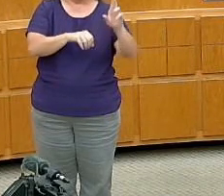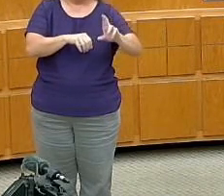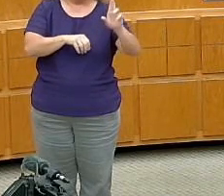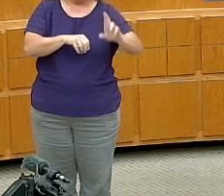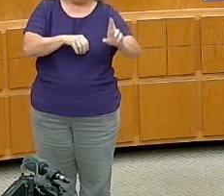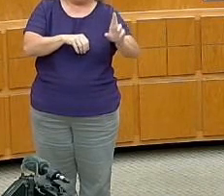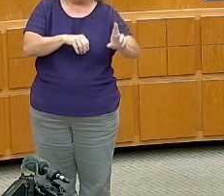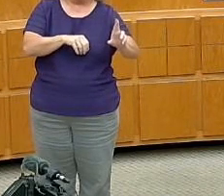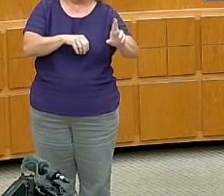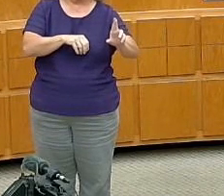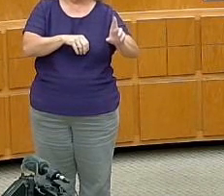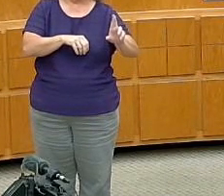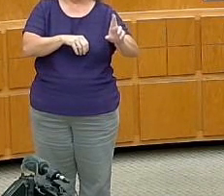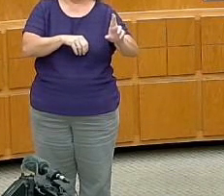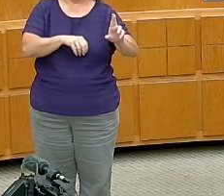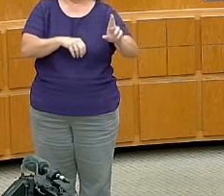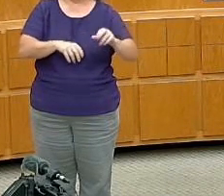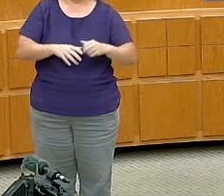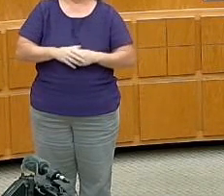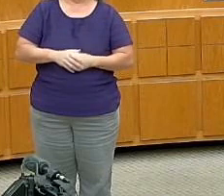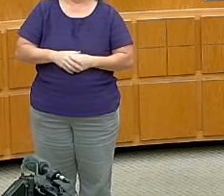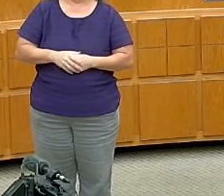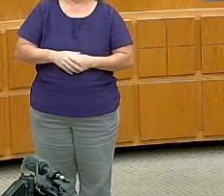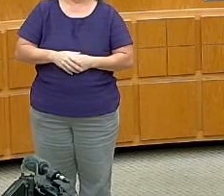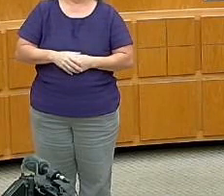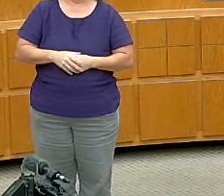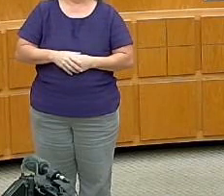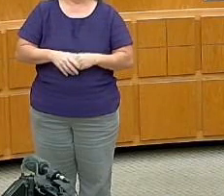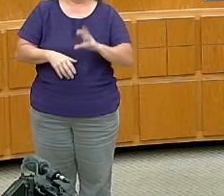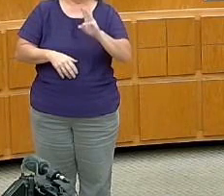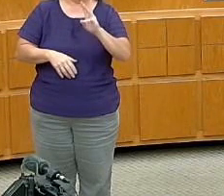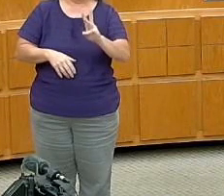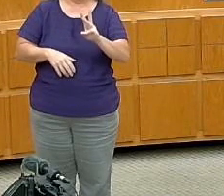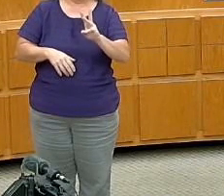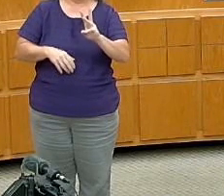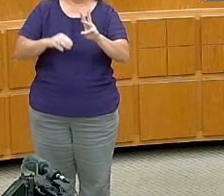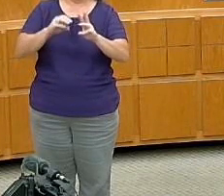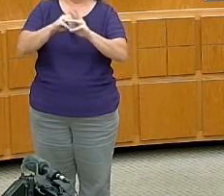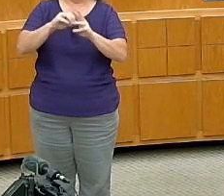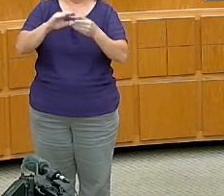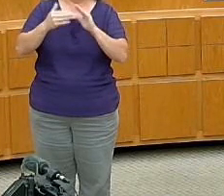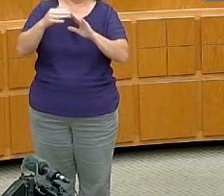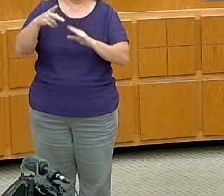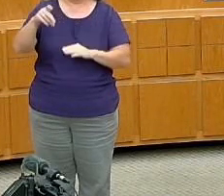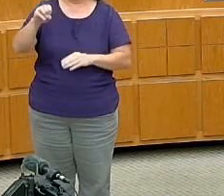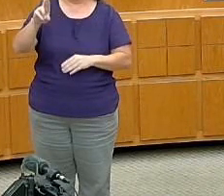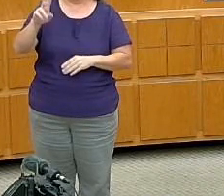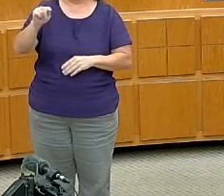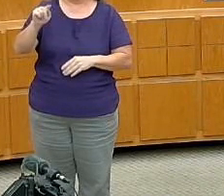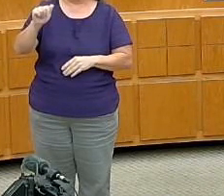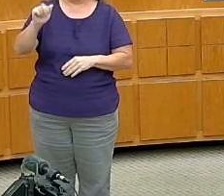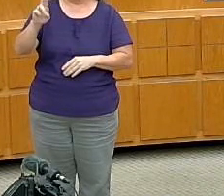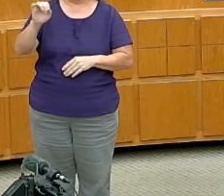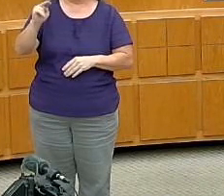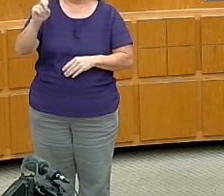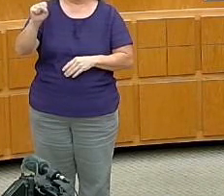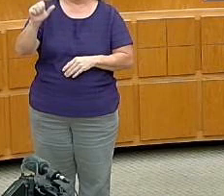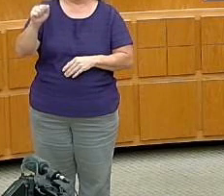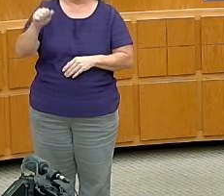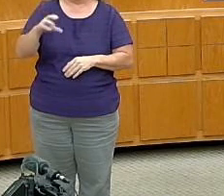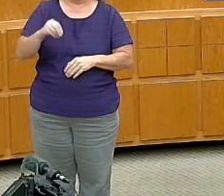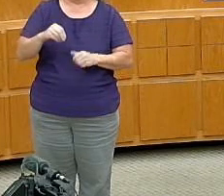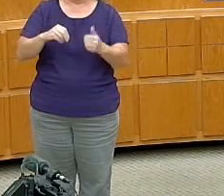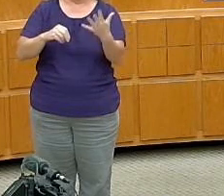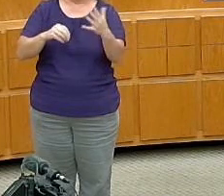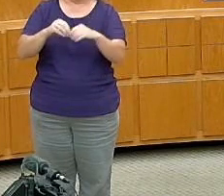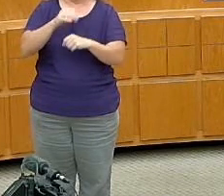ones was in Robstown, so there's 2 there. There's 6 in the city of Port Aransas, and 5 in rural Nueces County for a